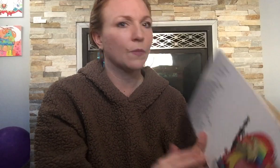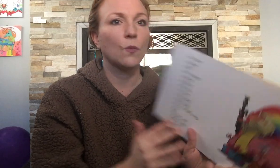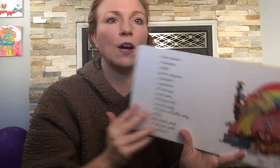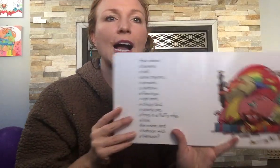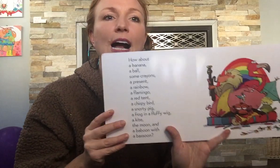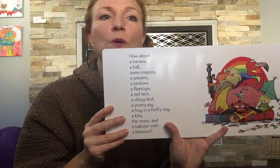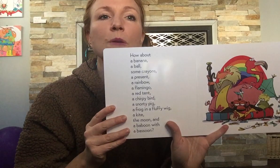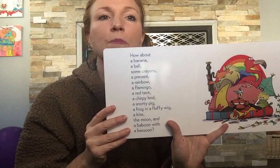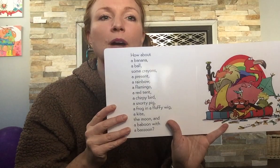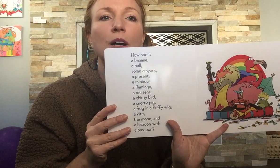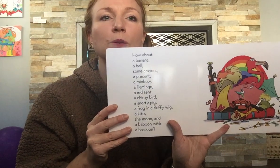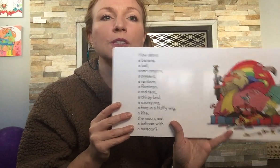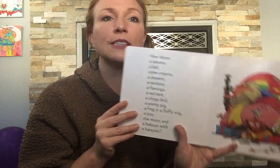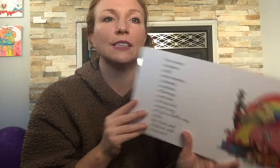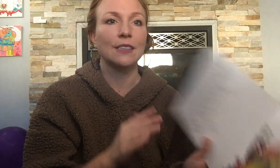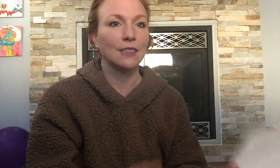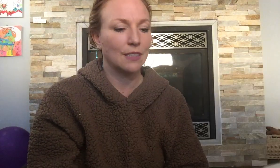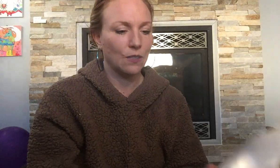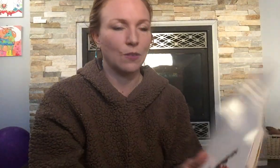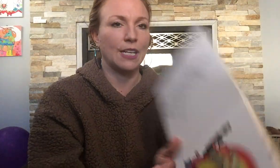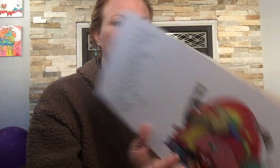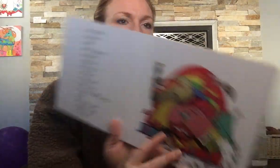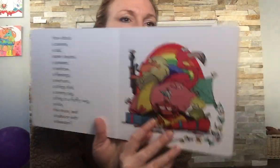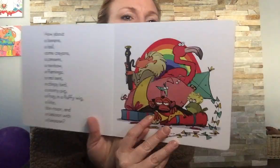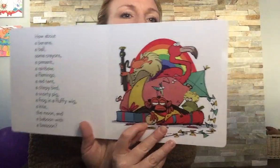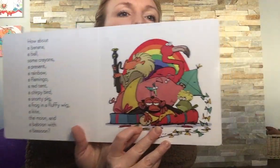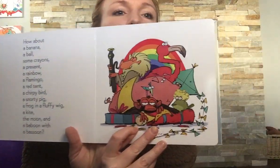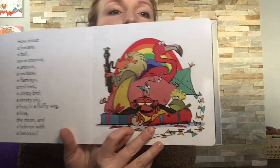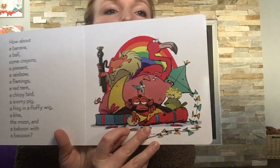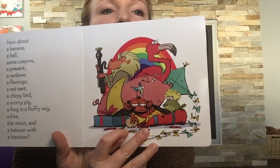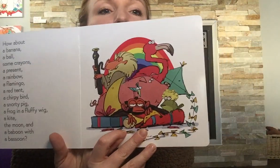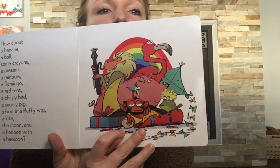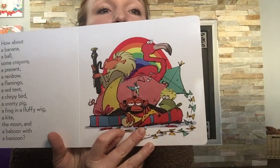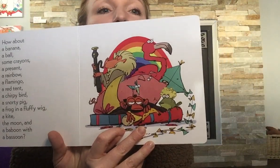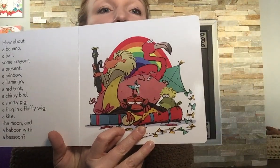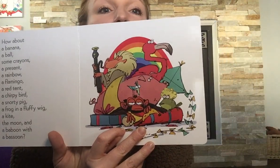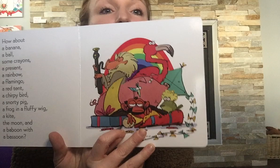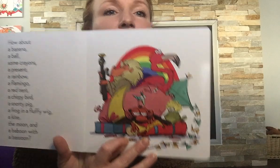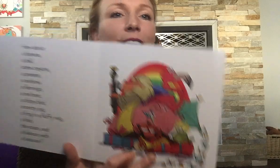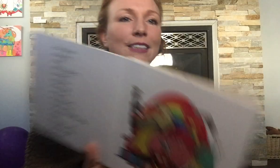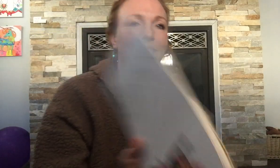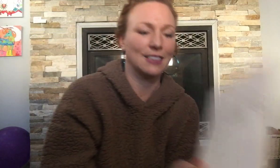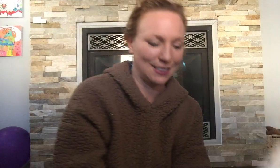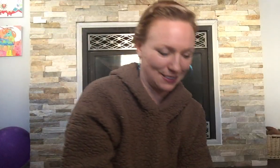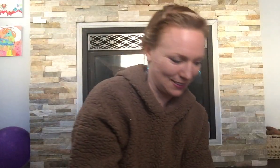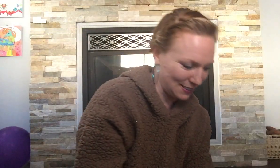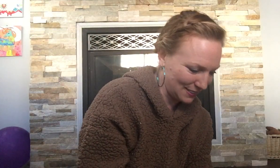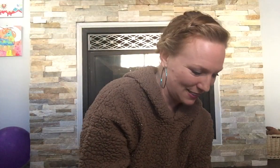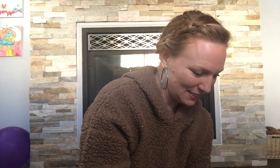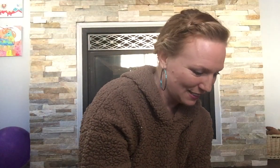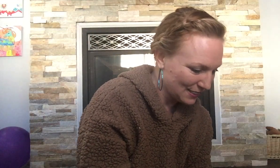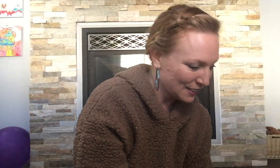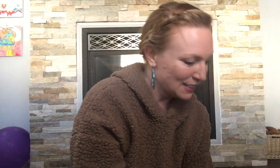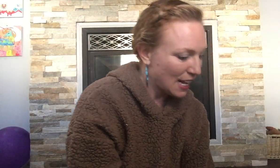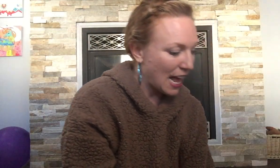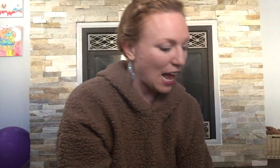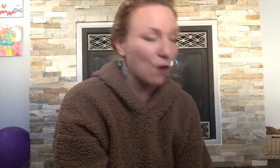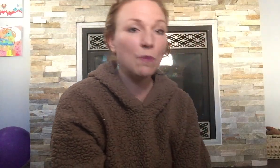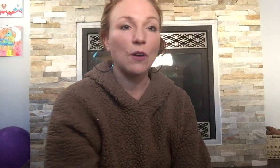Well, how about, okay, let's look at the picture and then I'm gonna sign it. How about